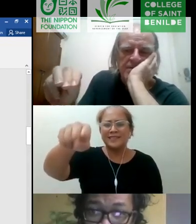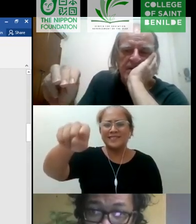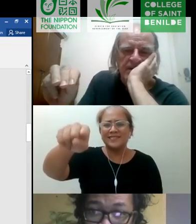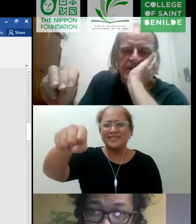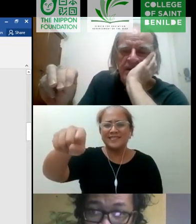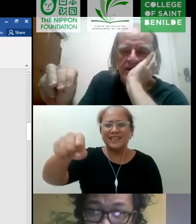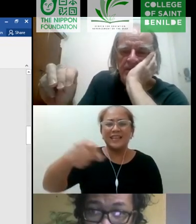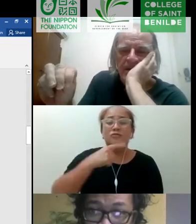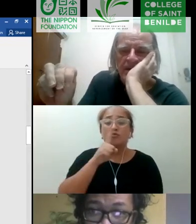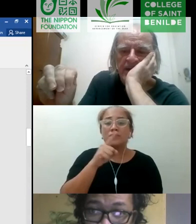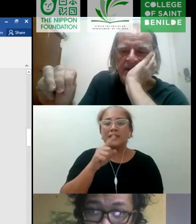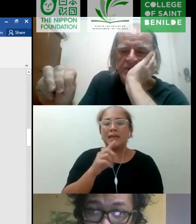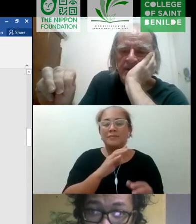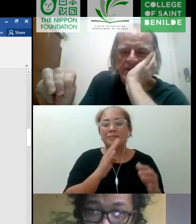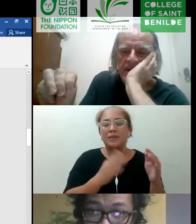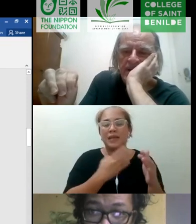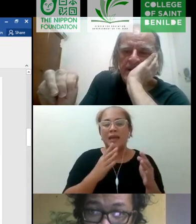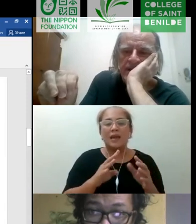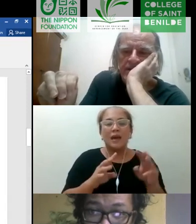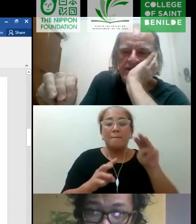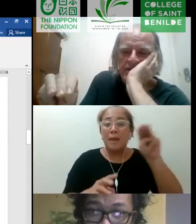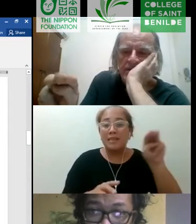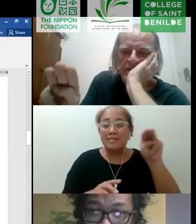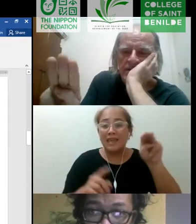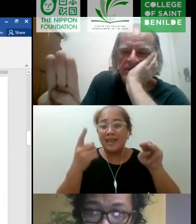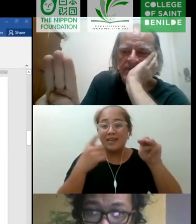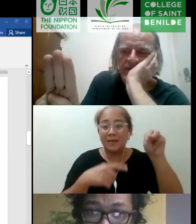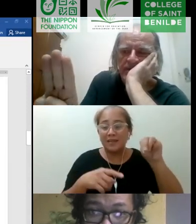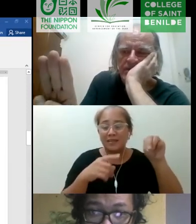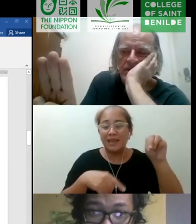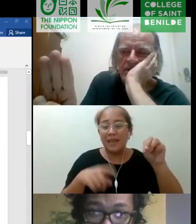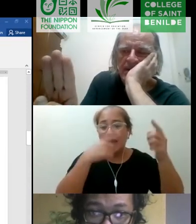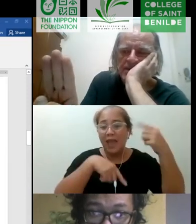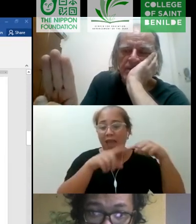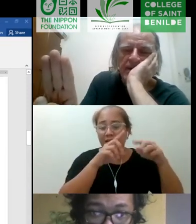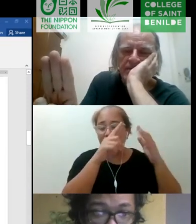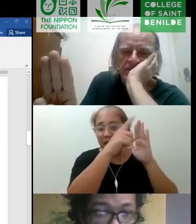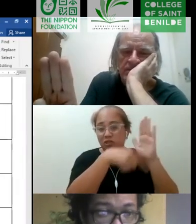just basically the Monday handshake is the